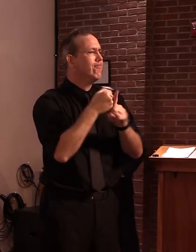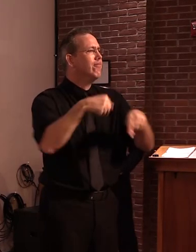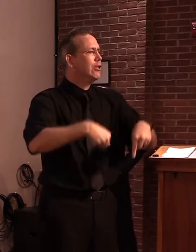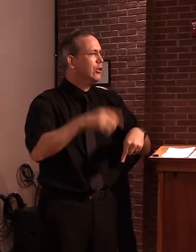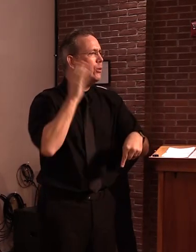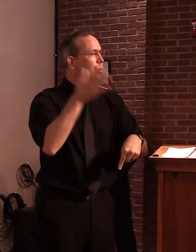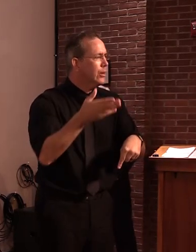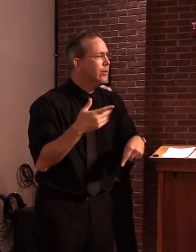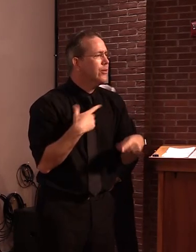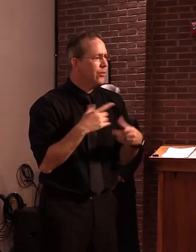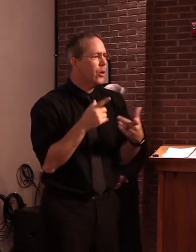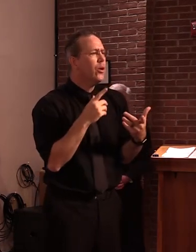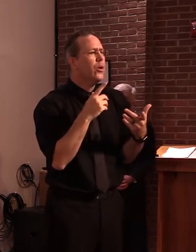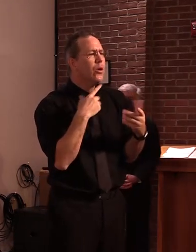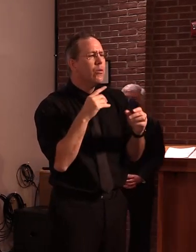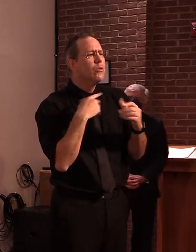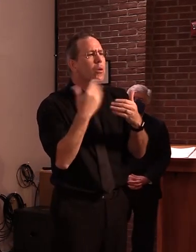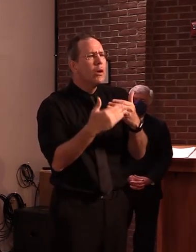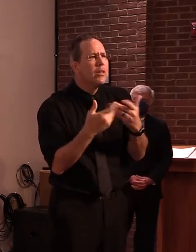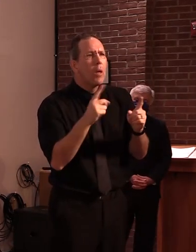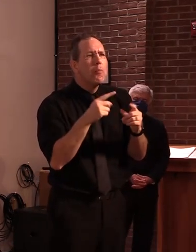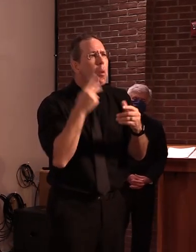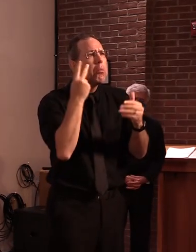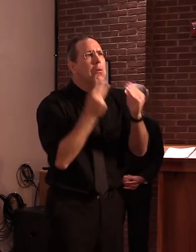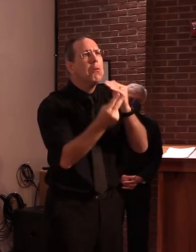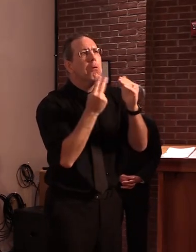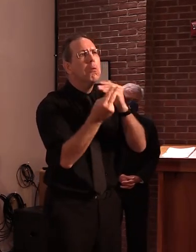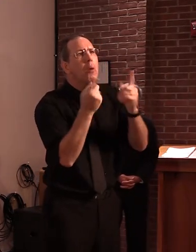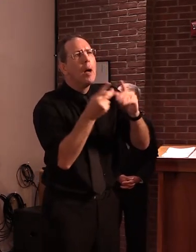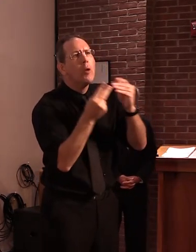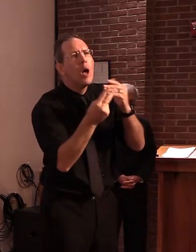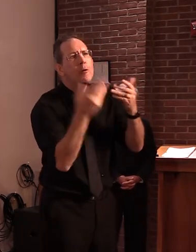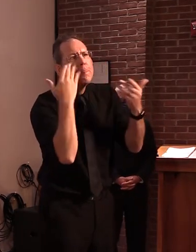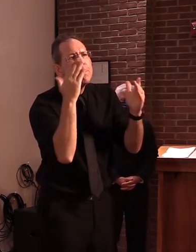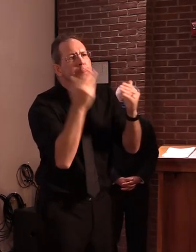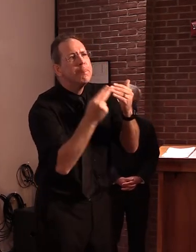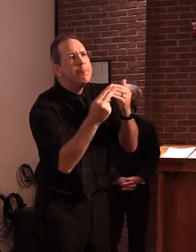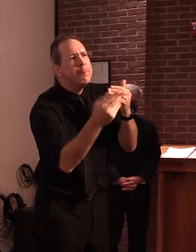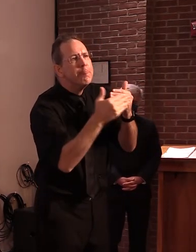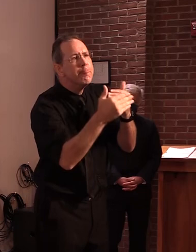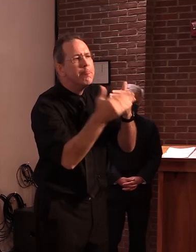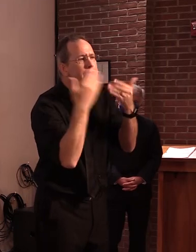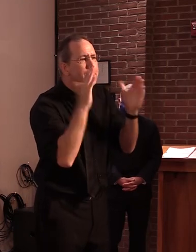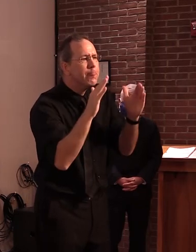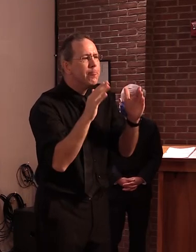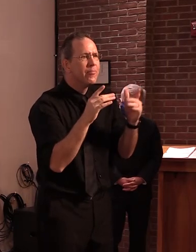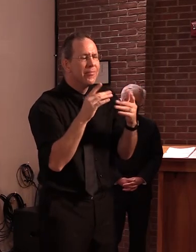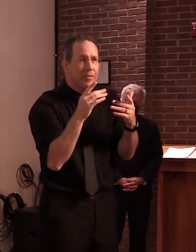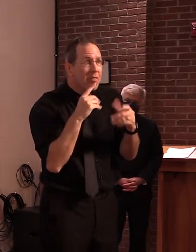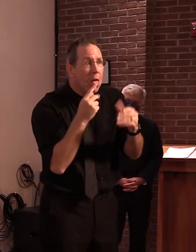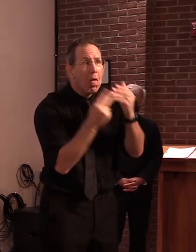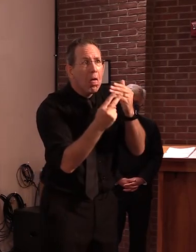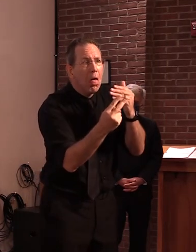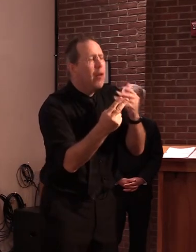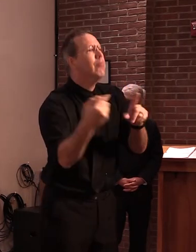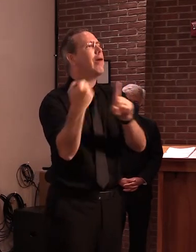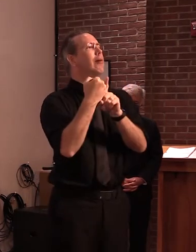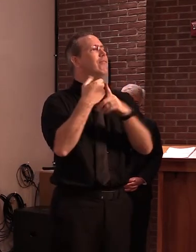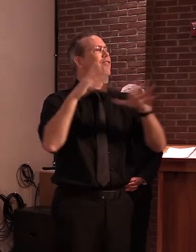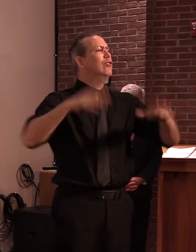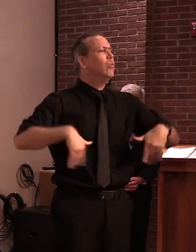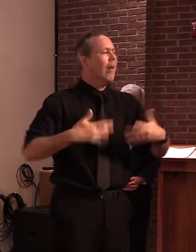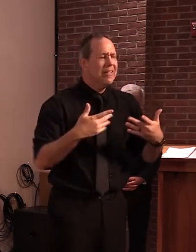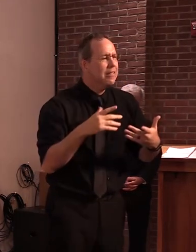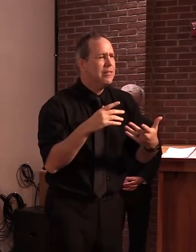ahead all along the way, or learning something more about this virus every single day, and masks seem to make